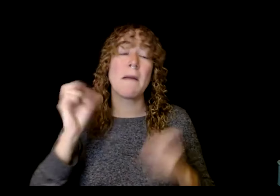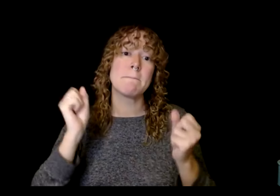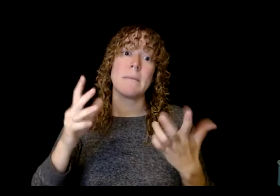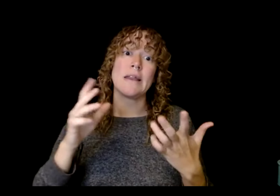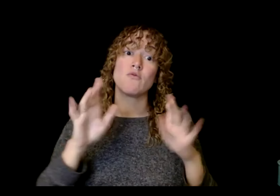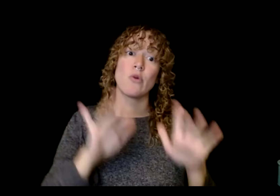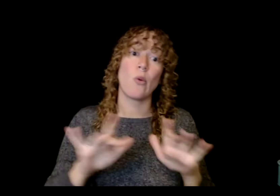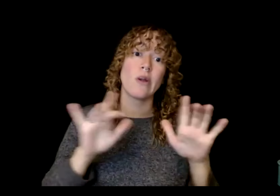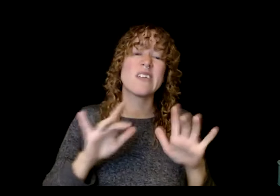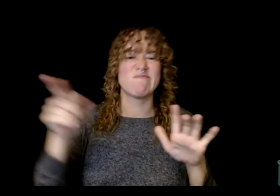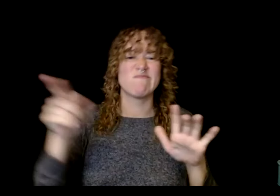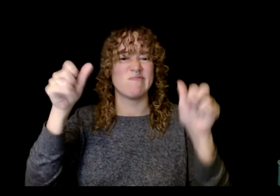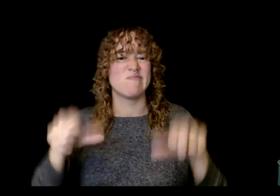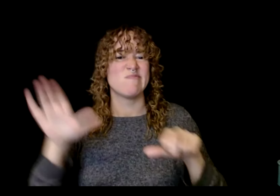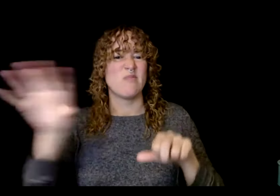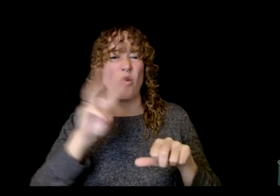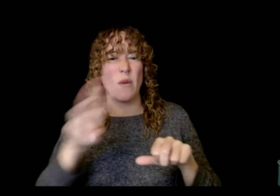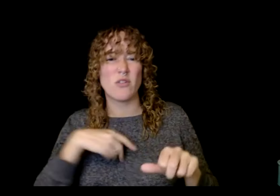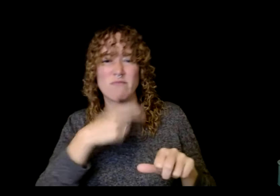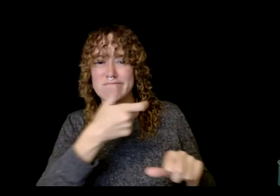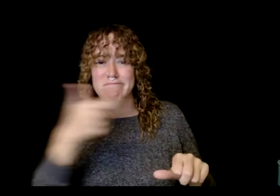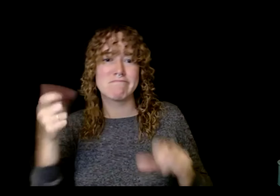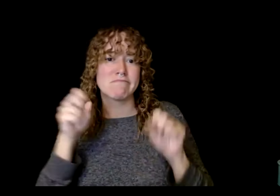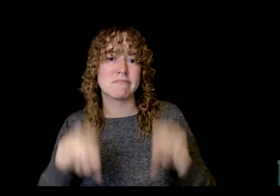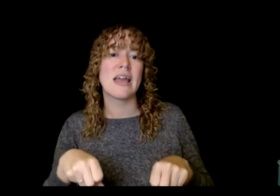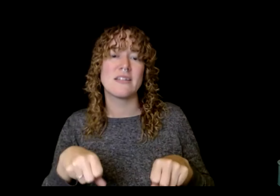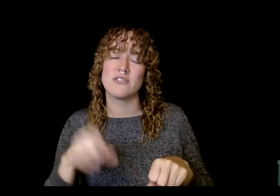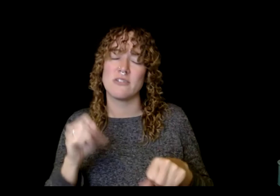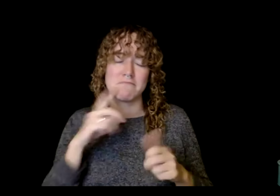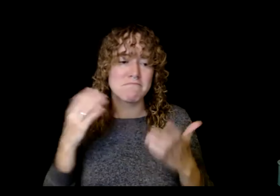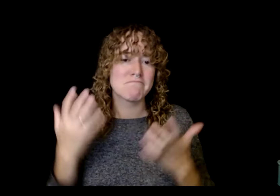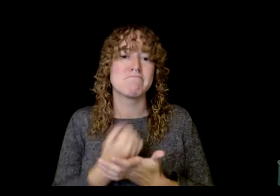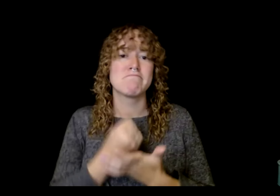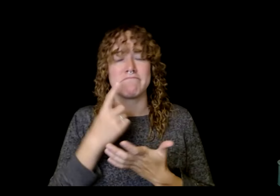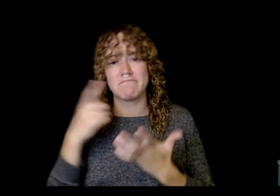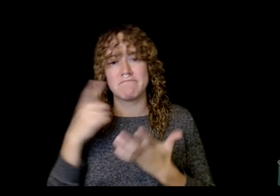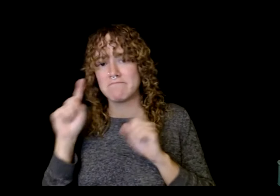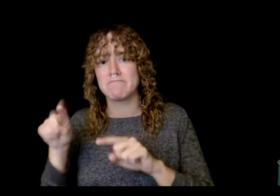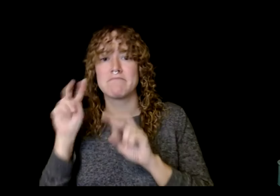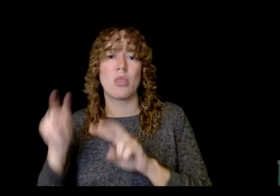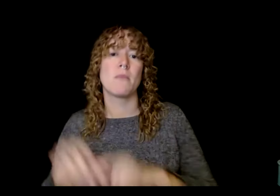on their website. So if you haven't checked them out, I would encourage you to do that as well.